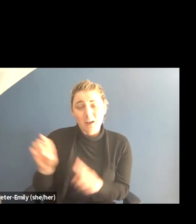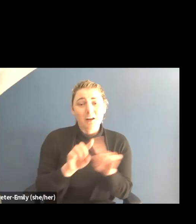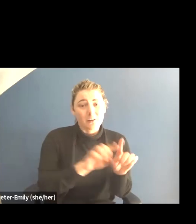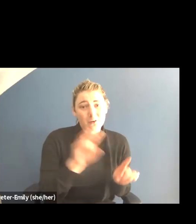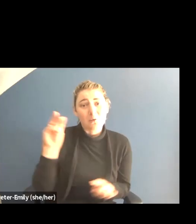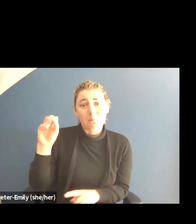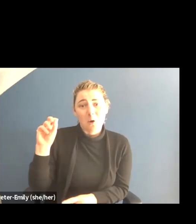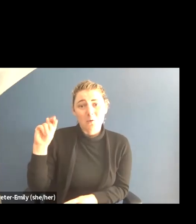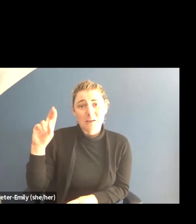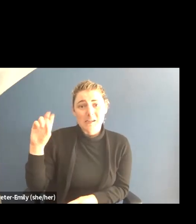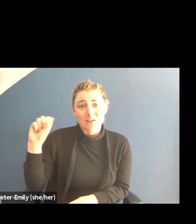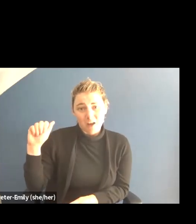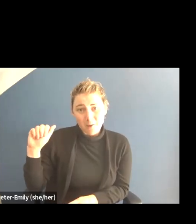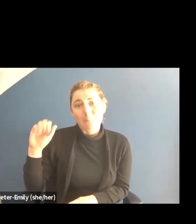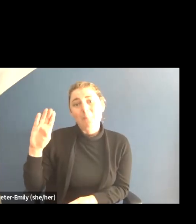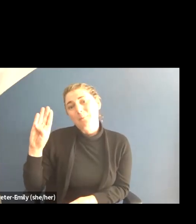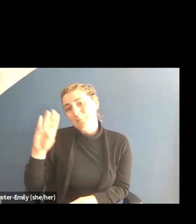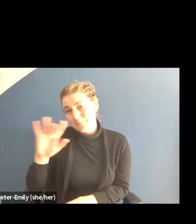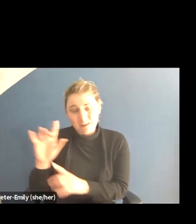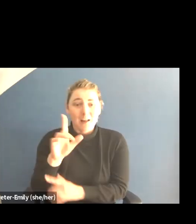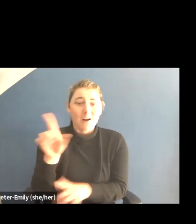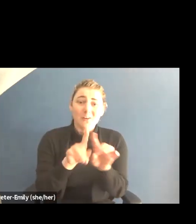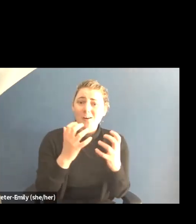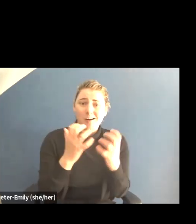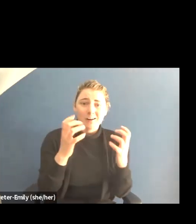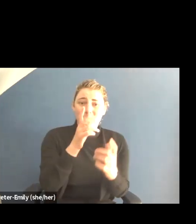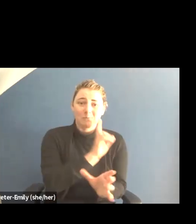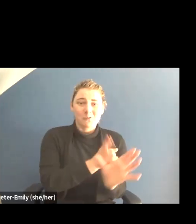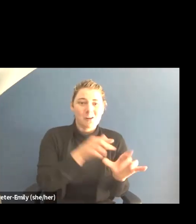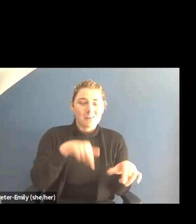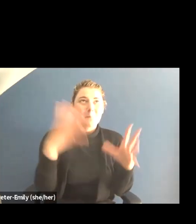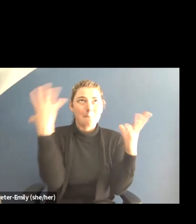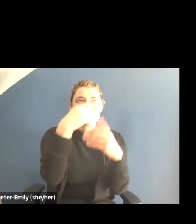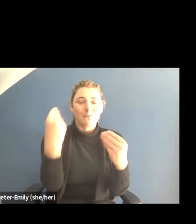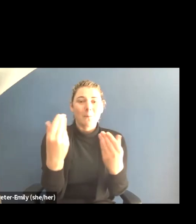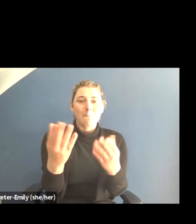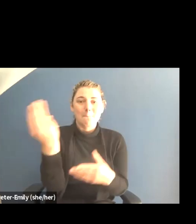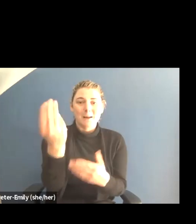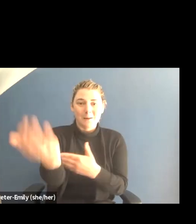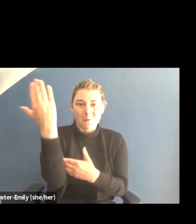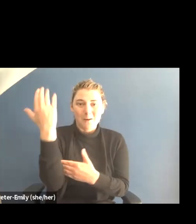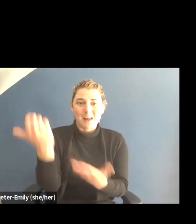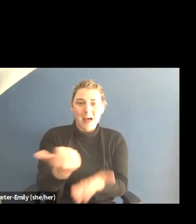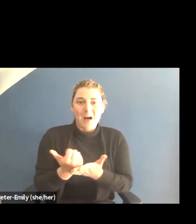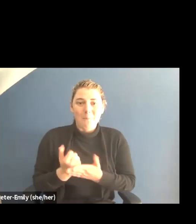Bayana. And a special thank you to all of our audience who tuned in on this beautiful Monday morning to help us celebrate